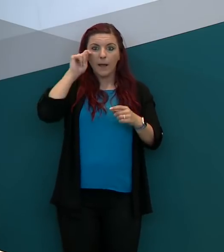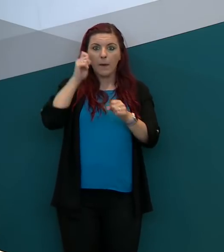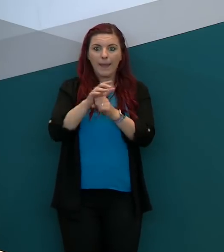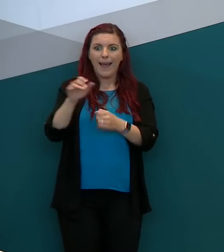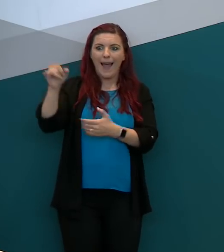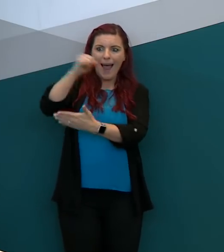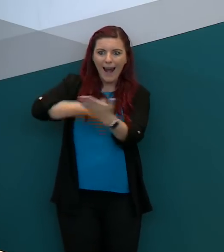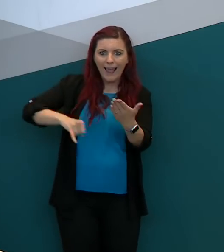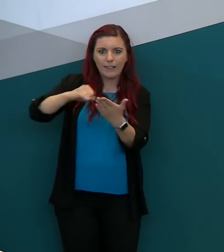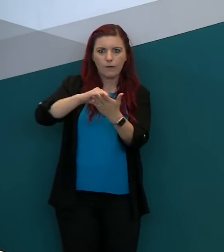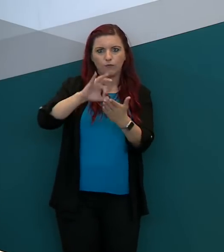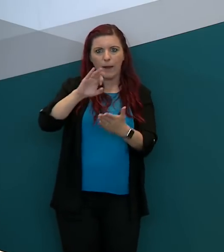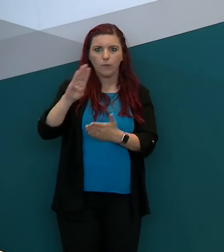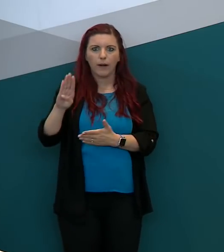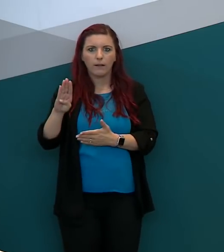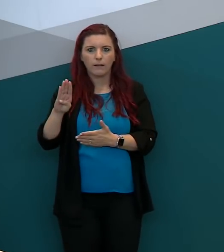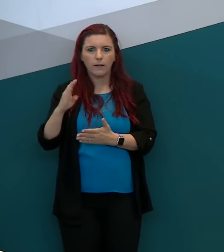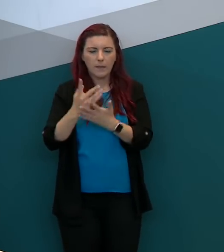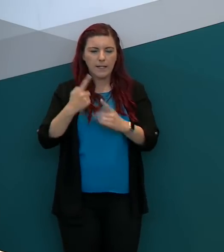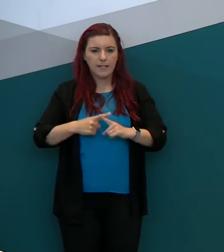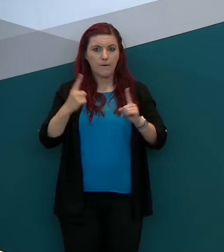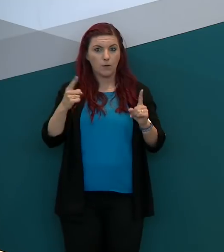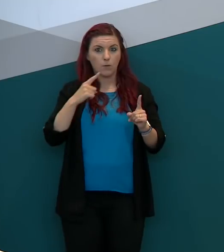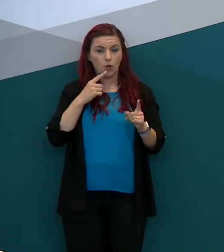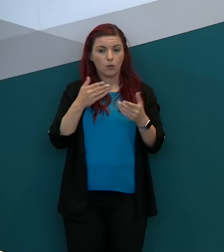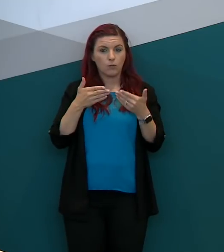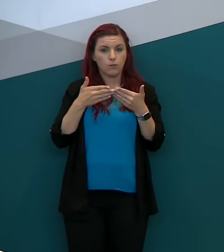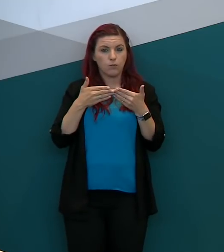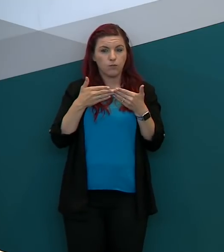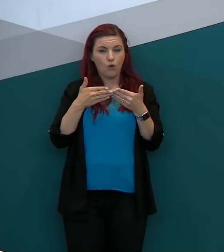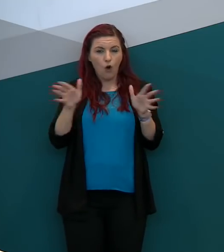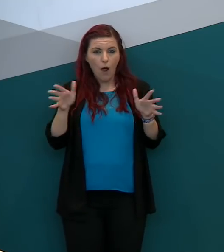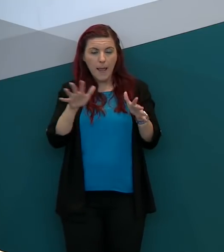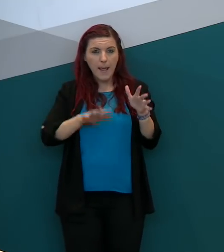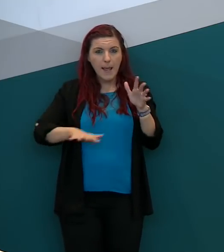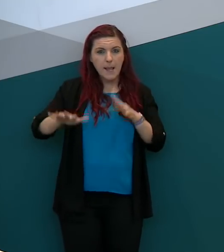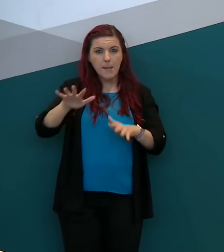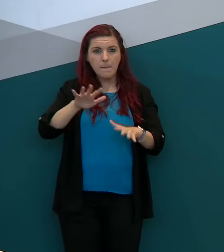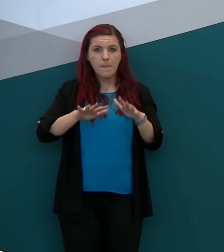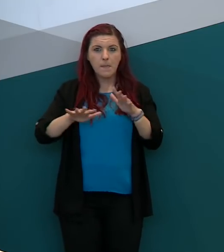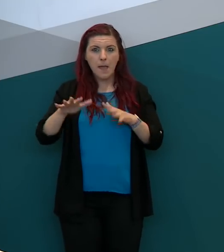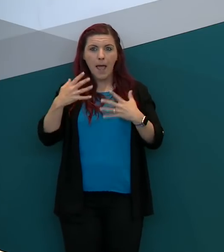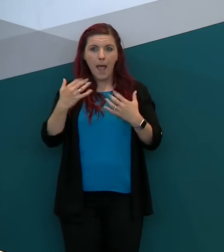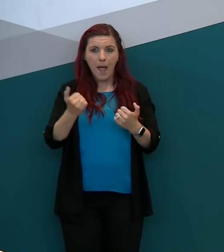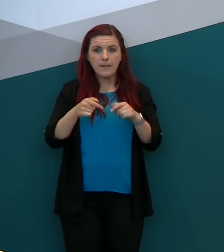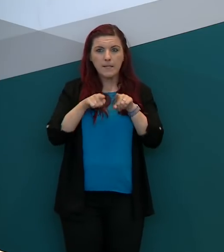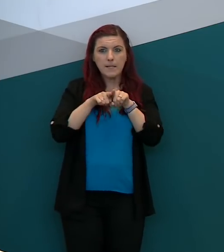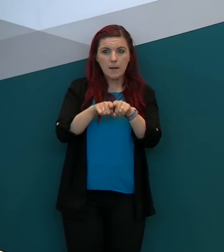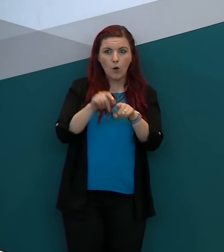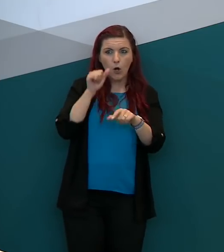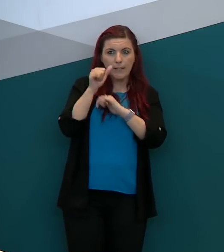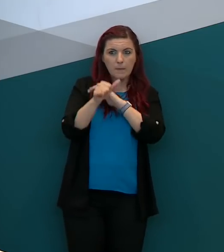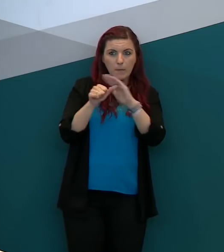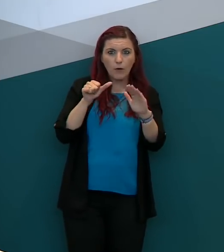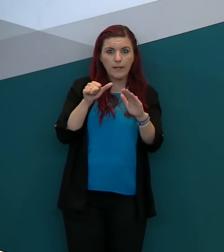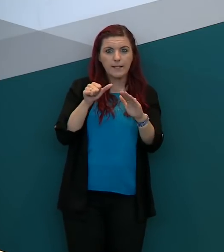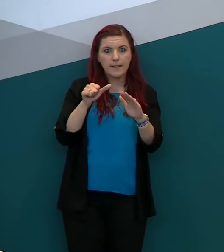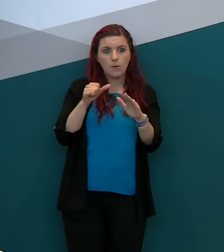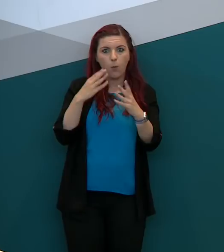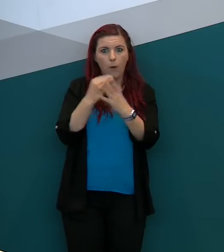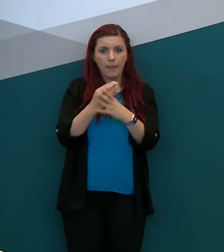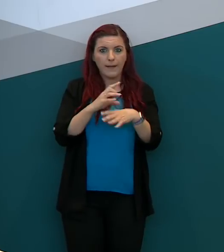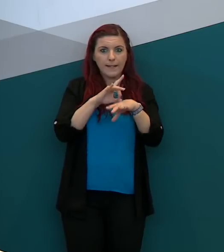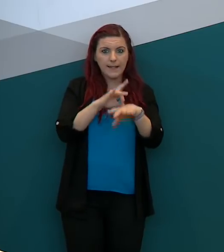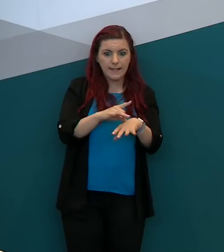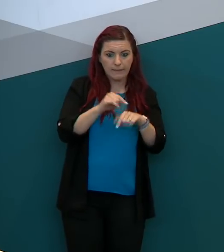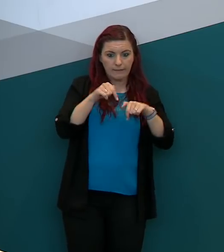Britain. We think in broad terms the disease is behaving the same, and we're having a similar experience in terms of disease here